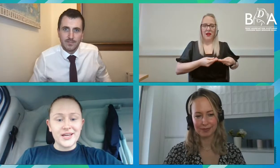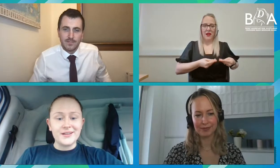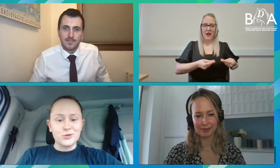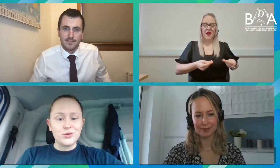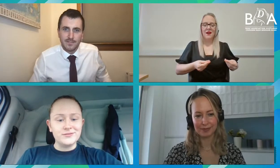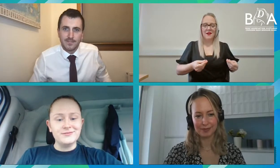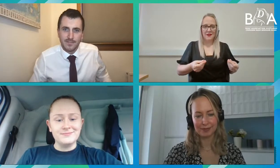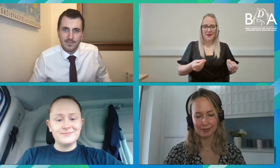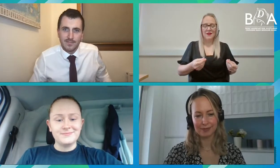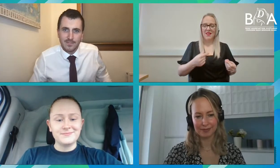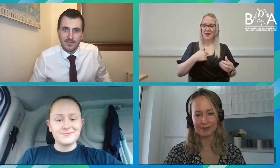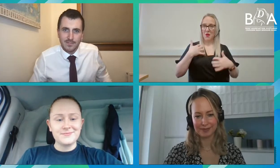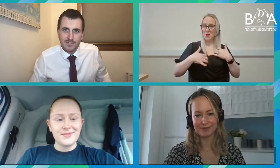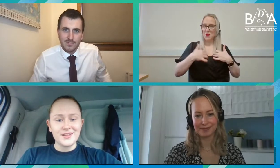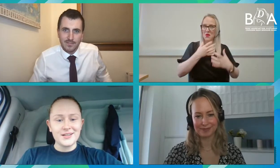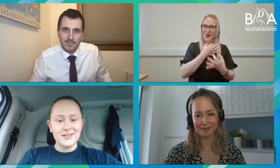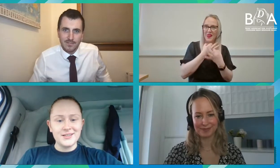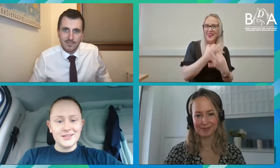looking forward to getting going.